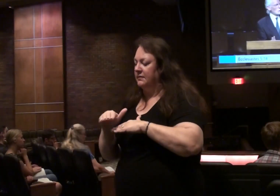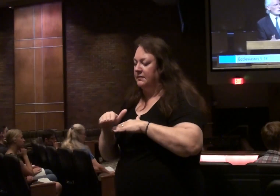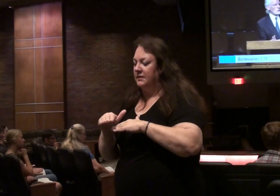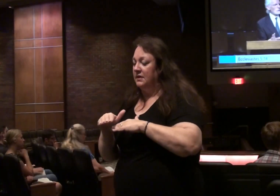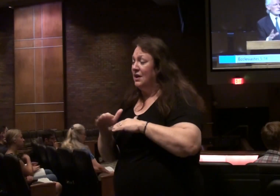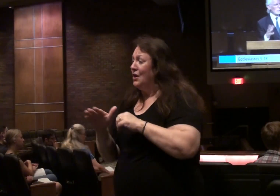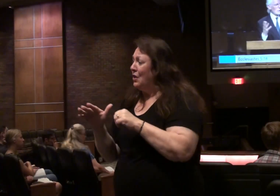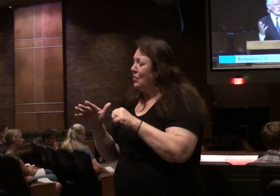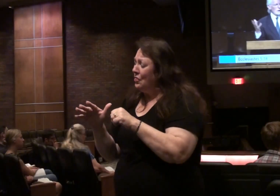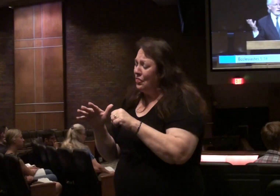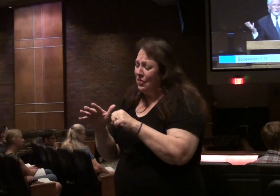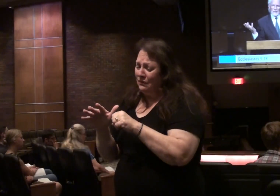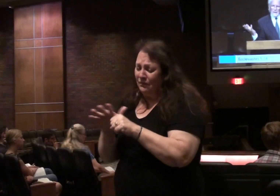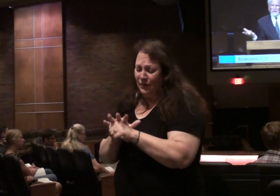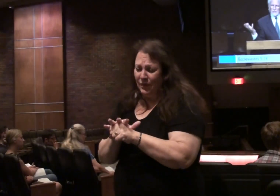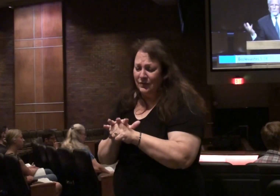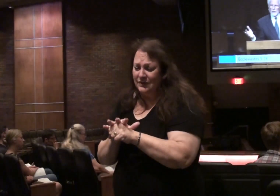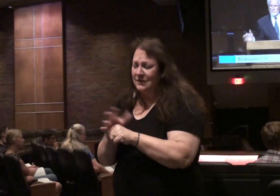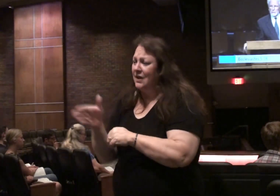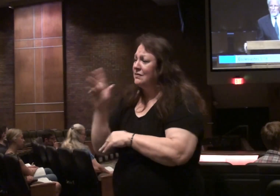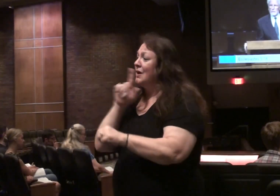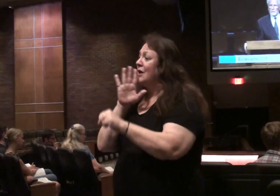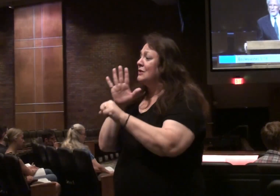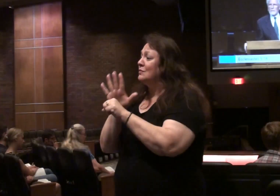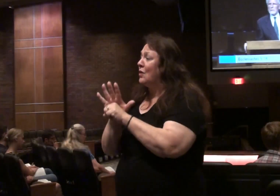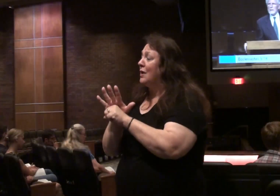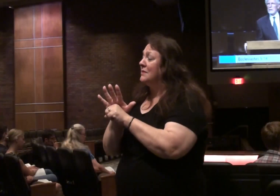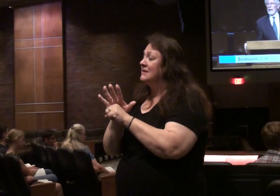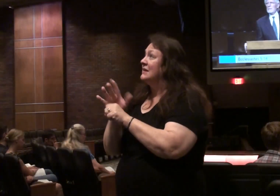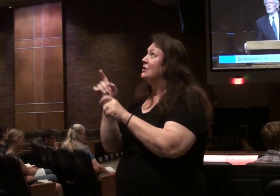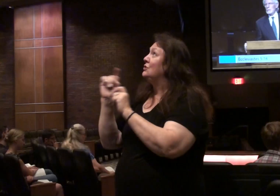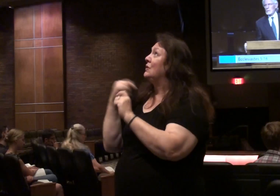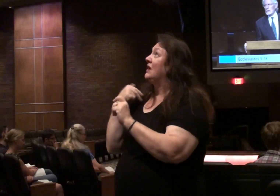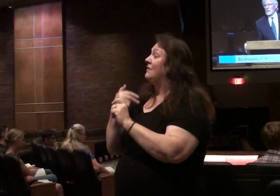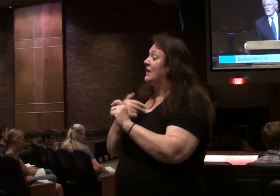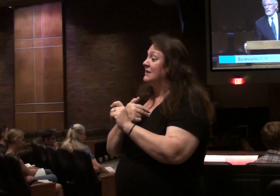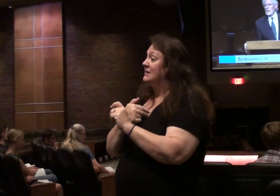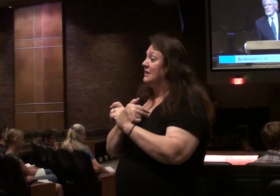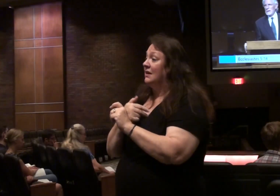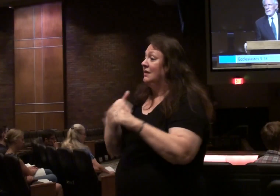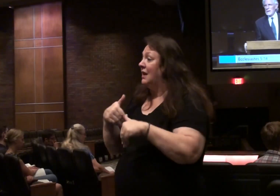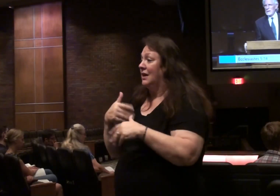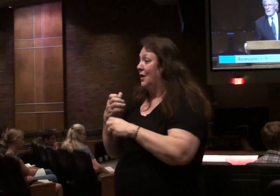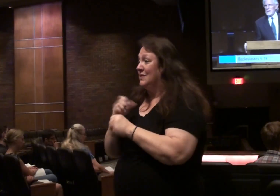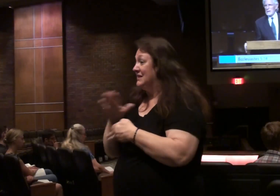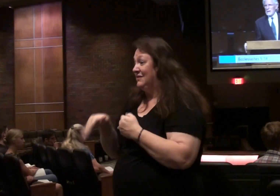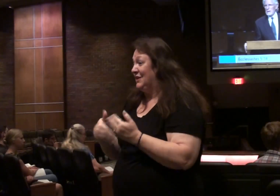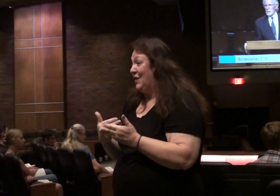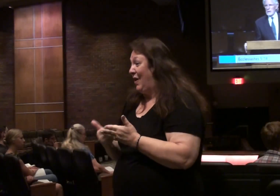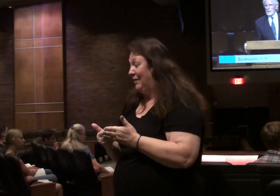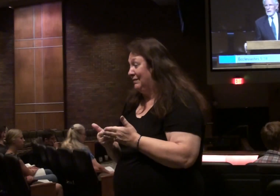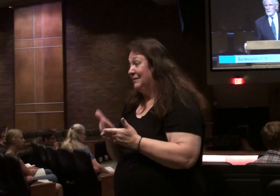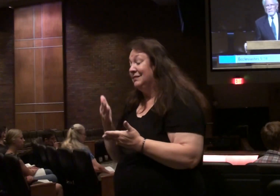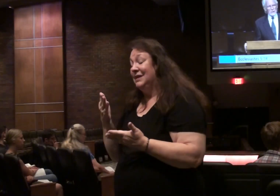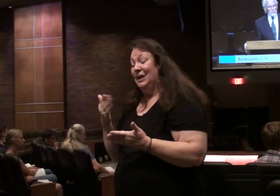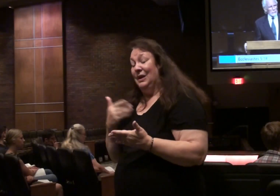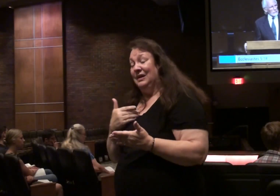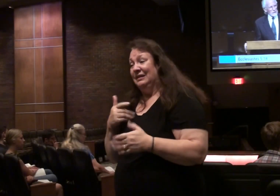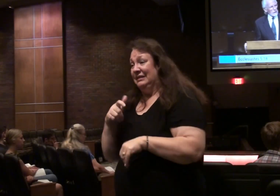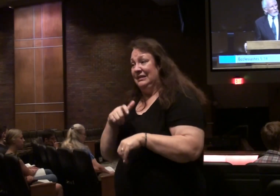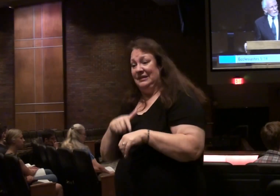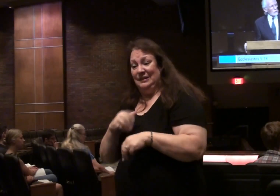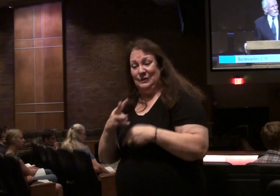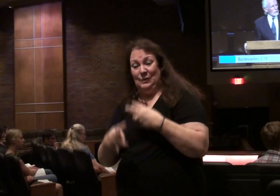All the fullness of what God has promised to those who love him is yet future. And we're living in a